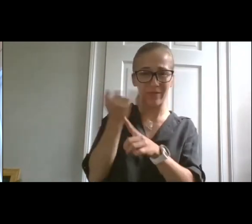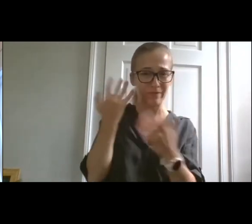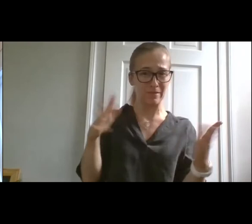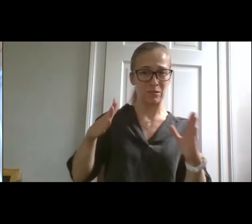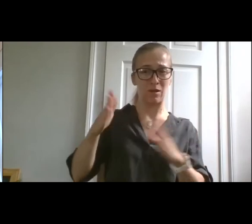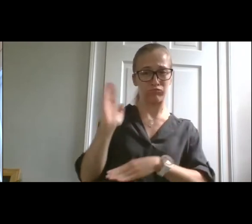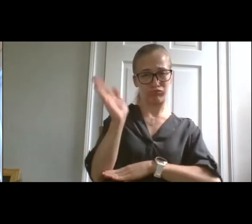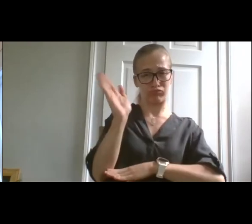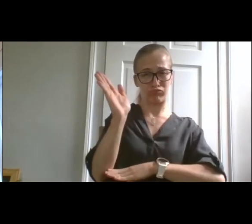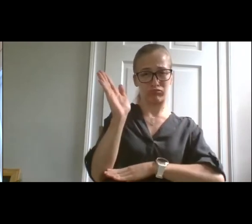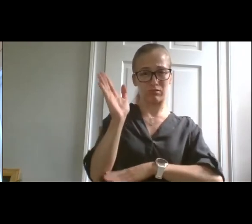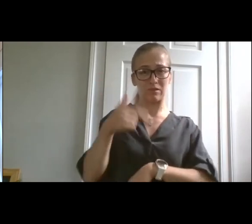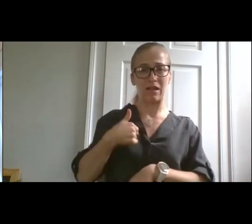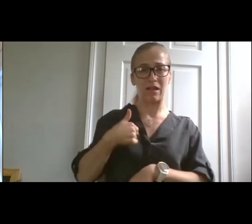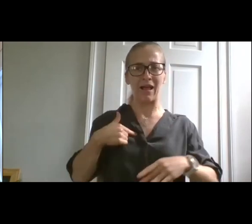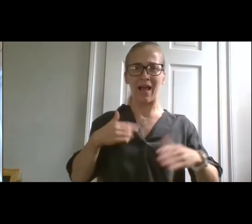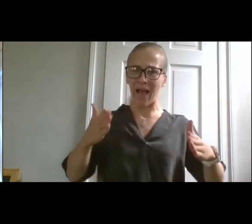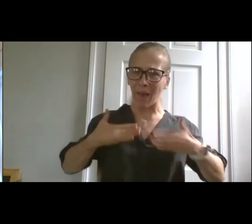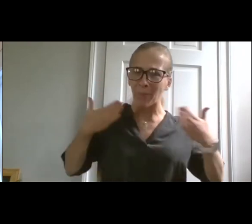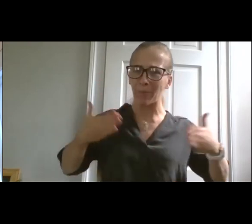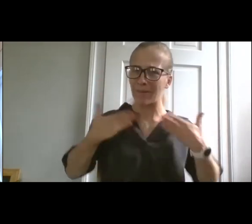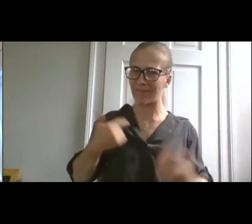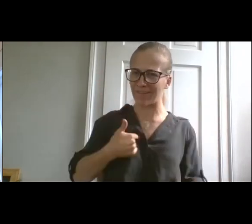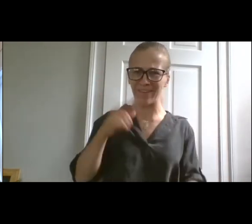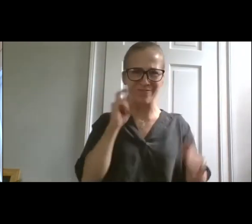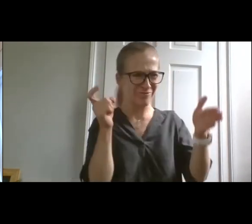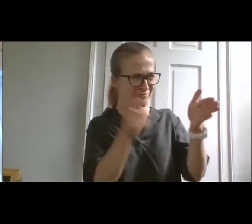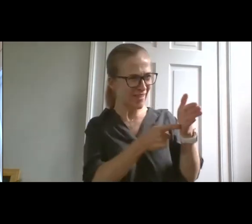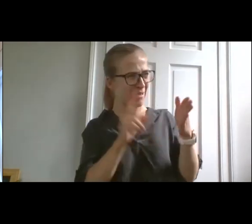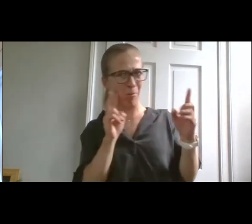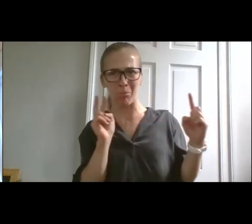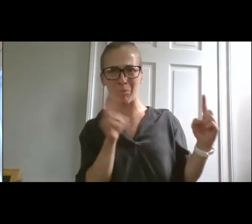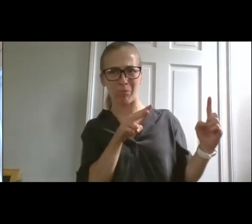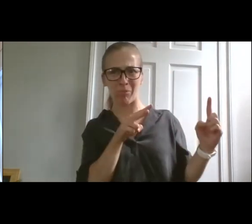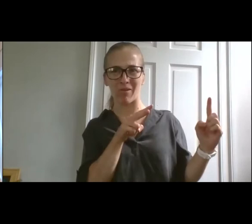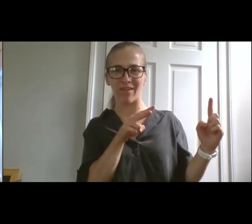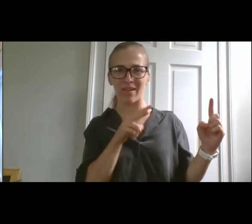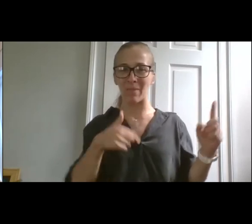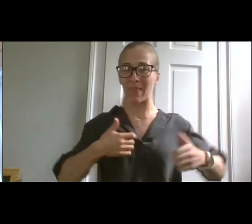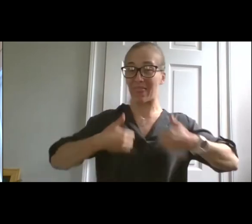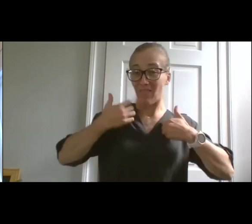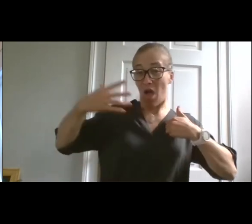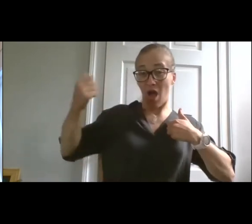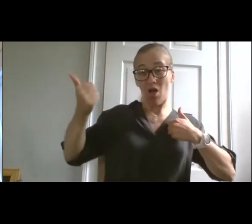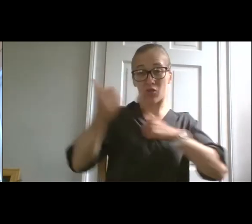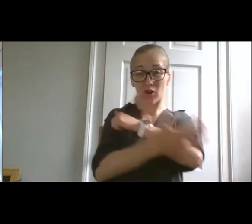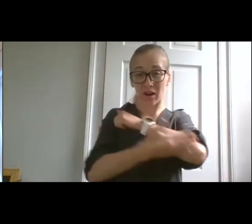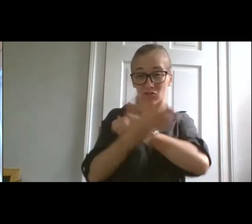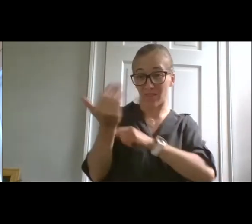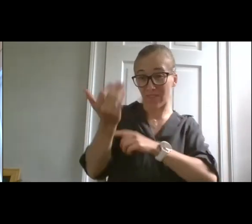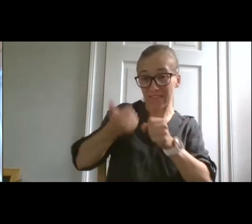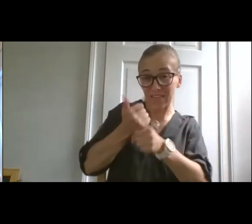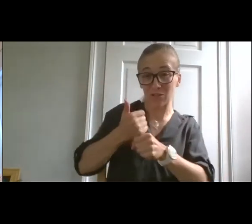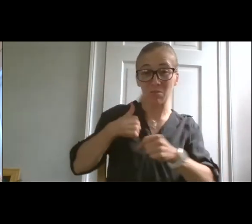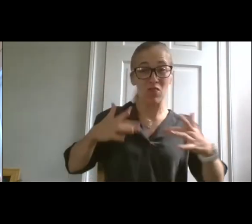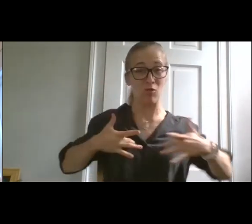Paul. And I was so happy to recognize someone. Again, I've been living out of the country for 15 years. I was so happy to recognize